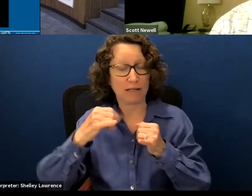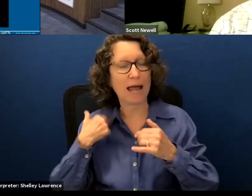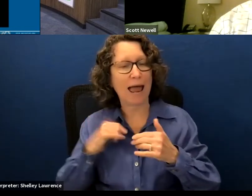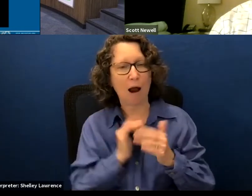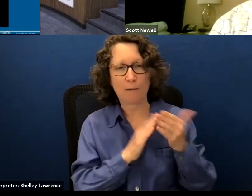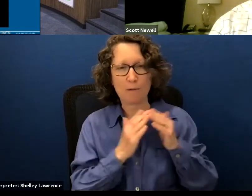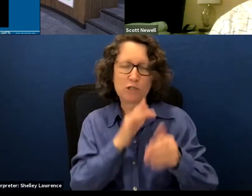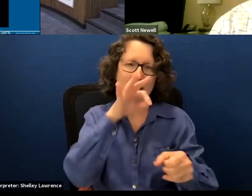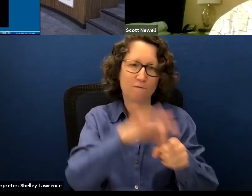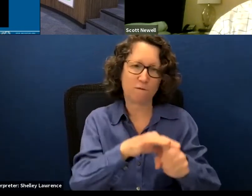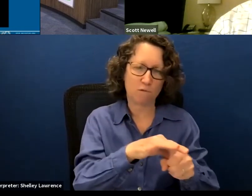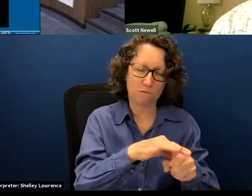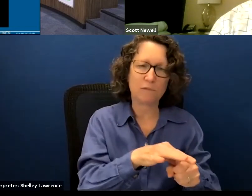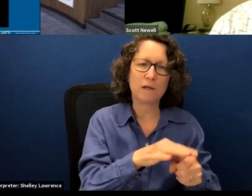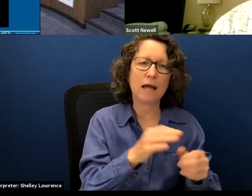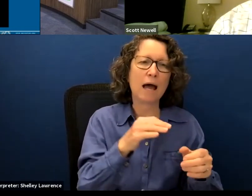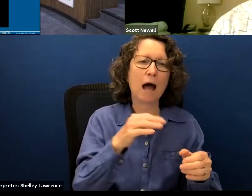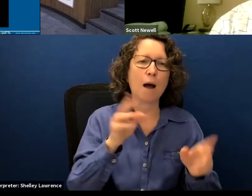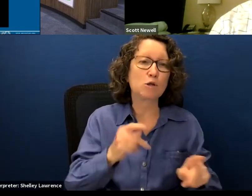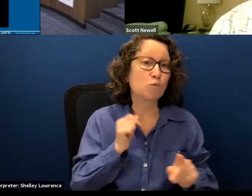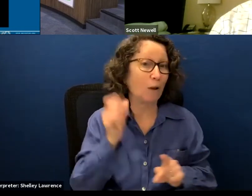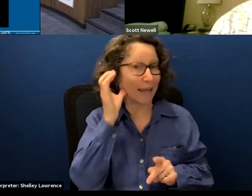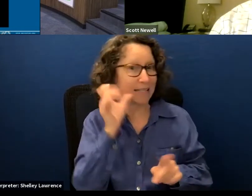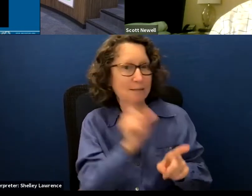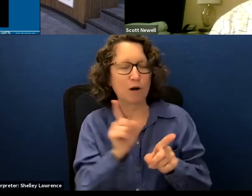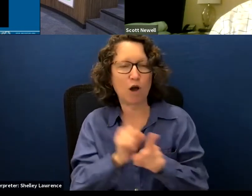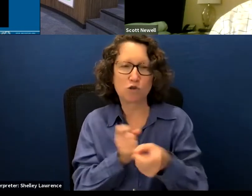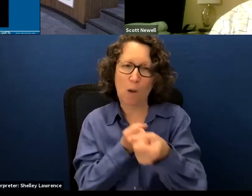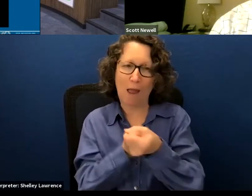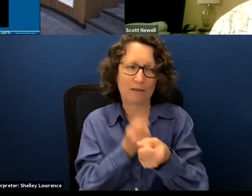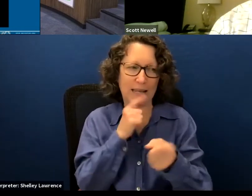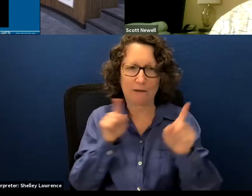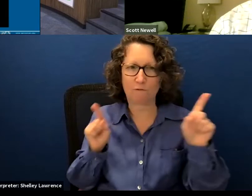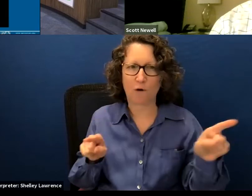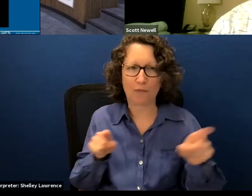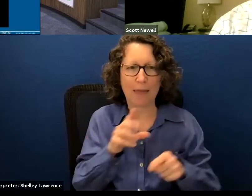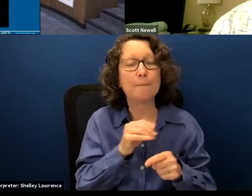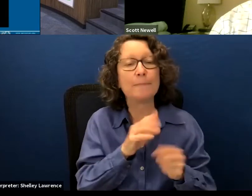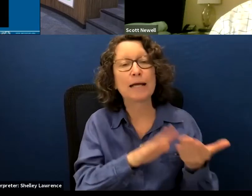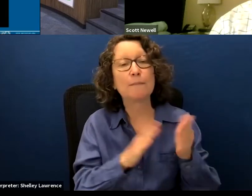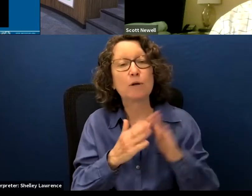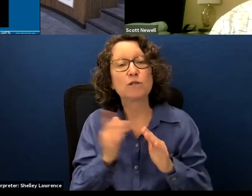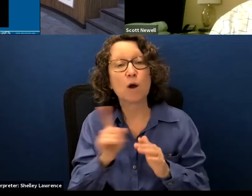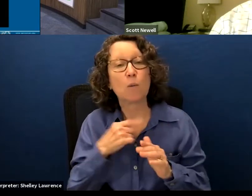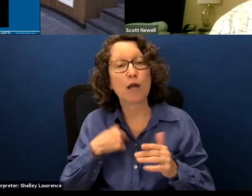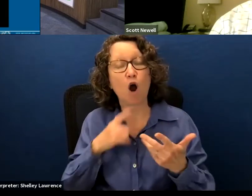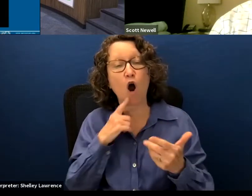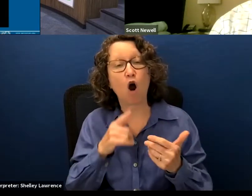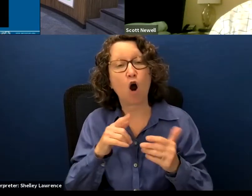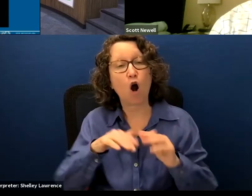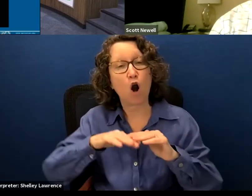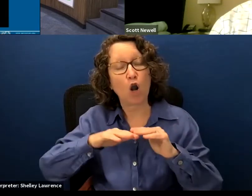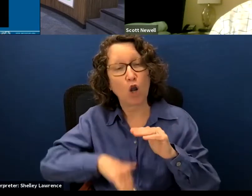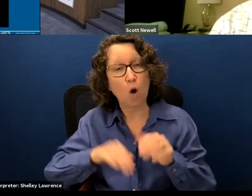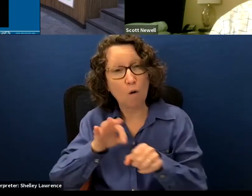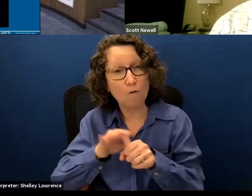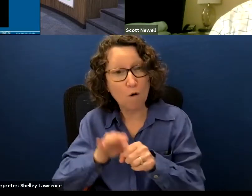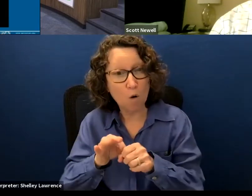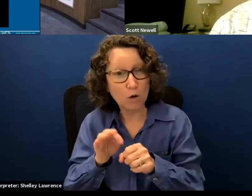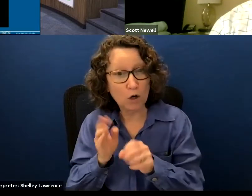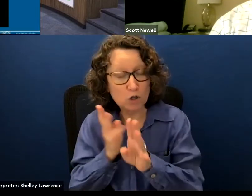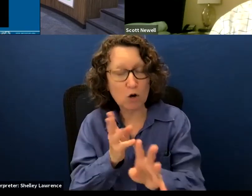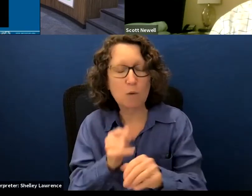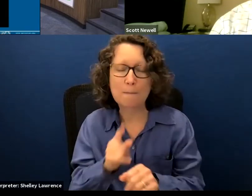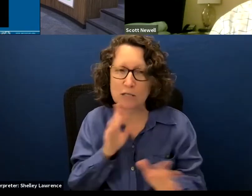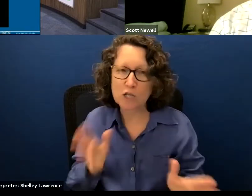able to elect a candidate that will not only listen, but also advocate for them. In communities where we already see low voter turnout, we must